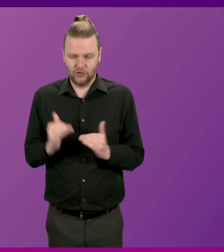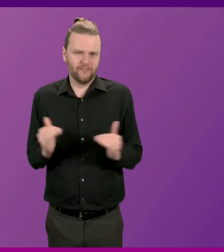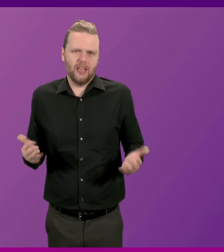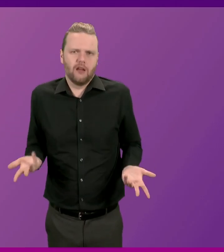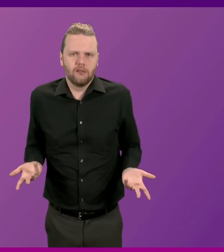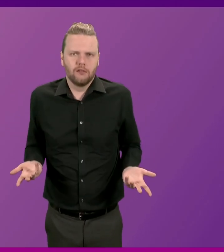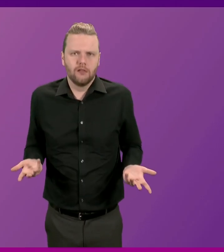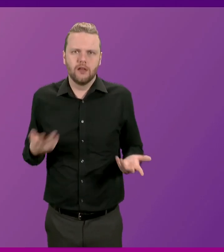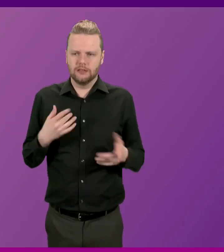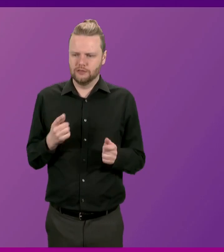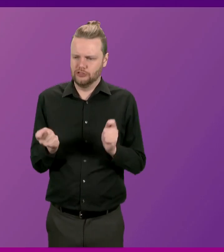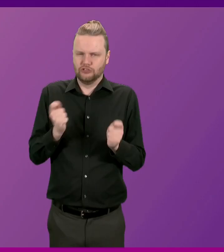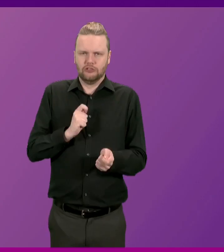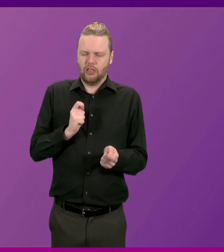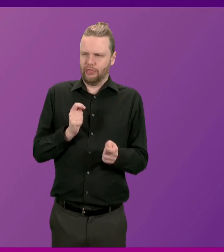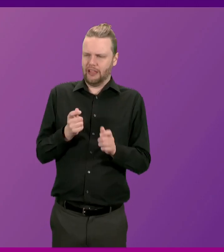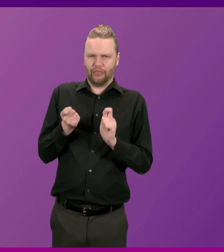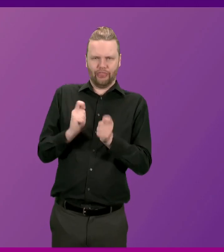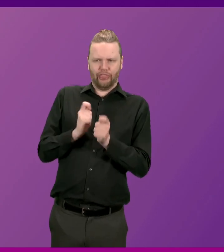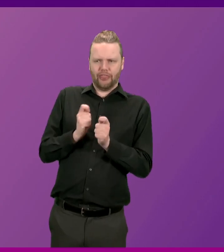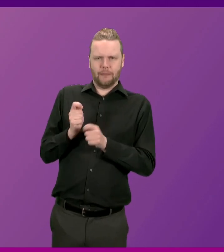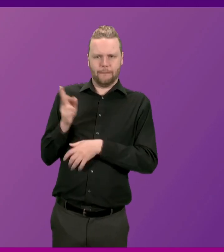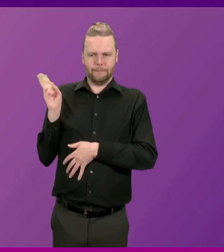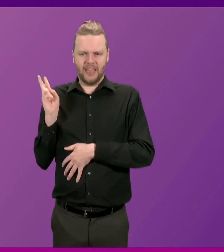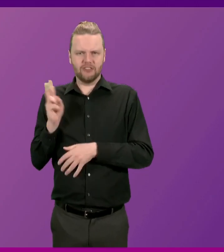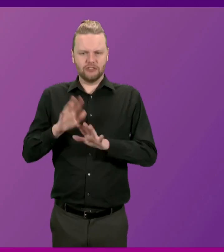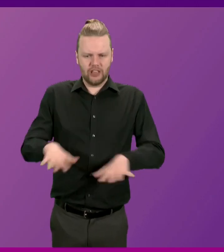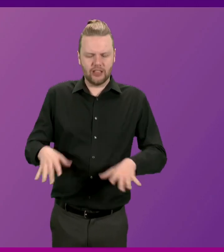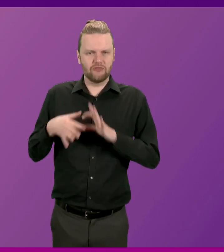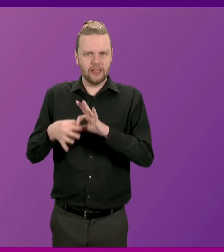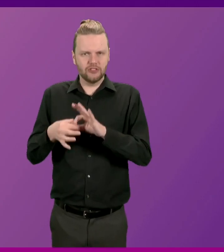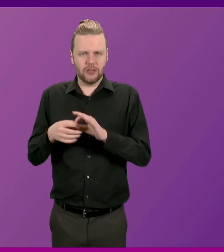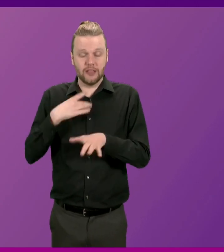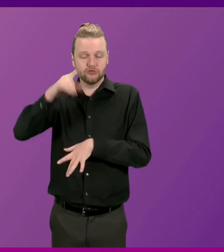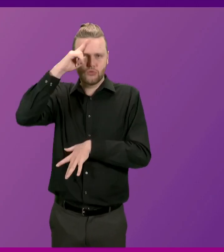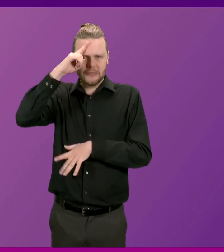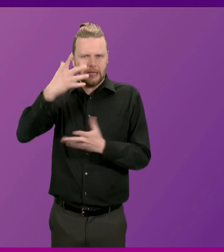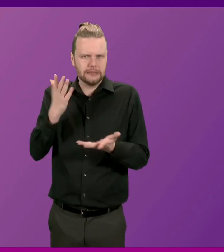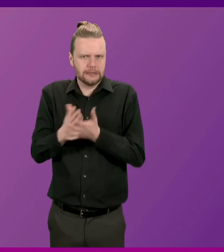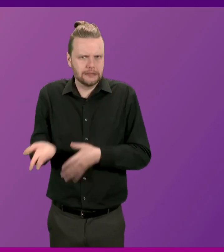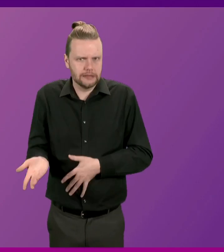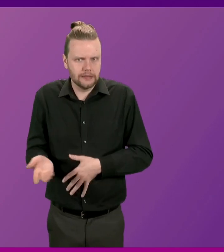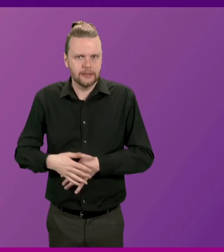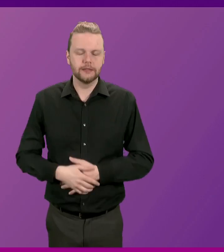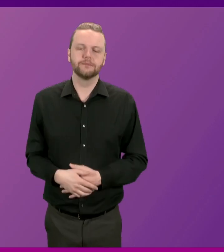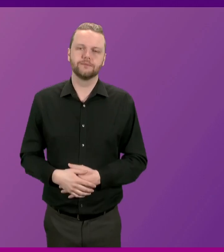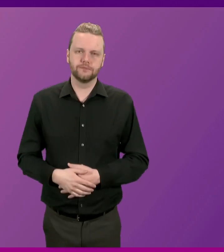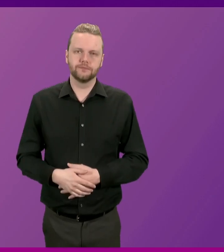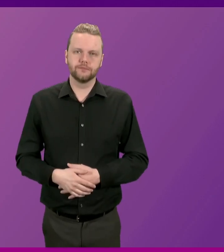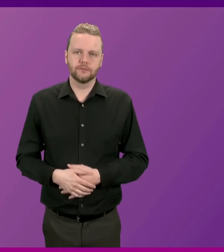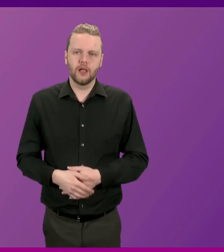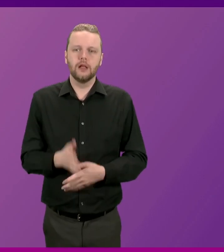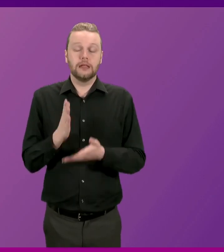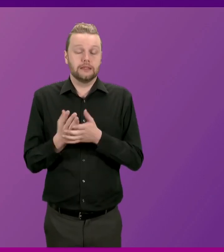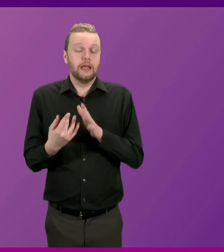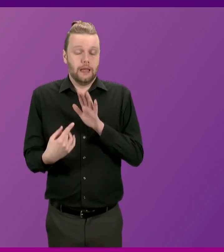It changes, it distorts that relation, that parent-child relationship. It's traumatizing, all of that. It's an